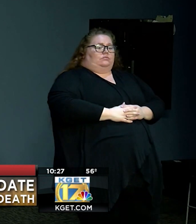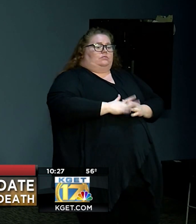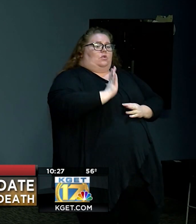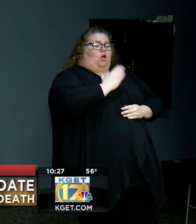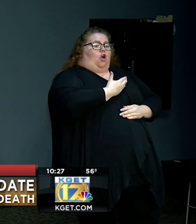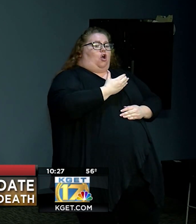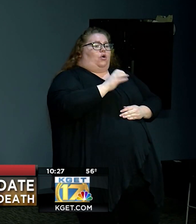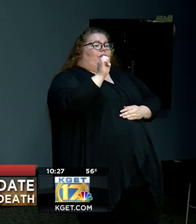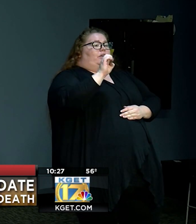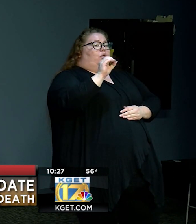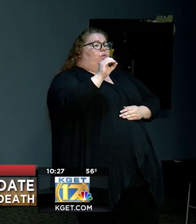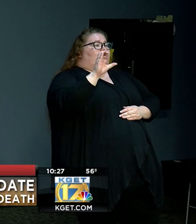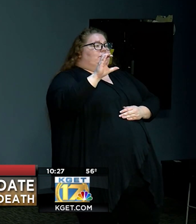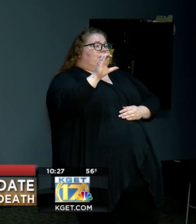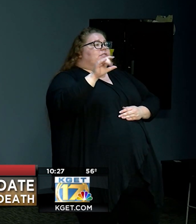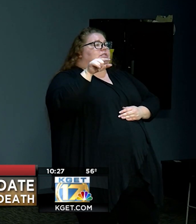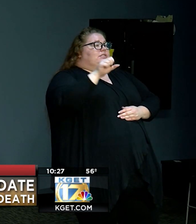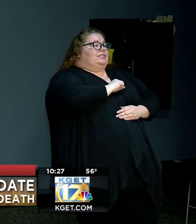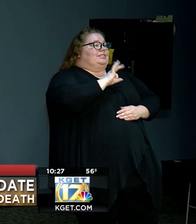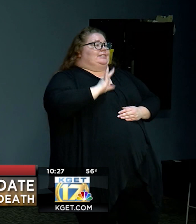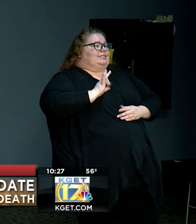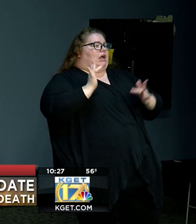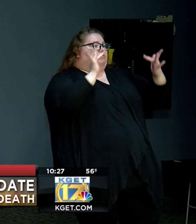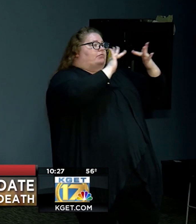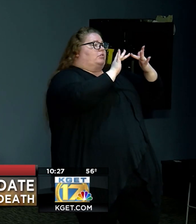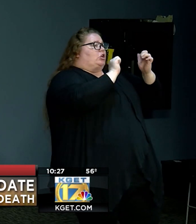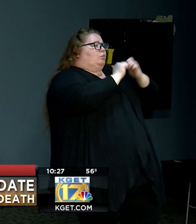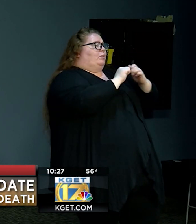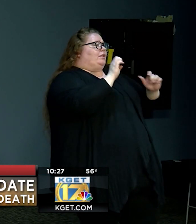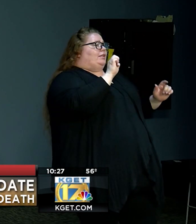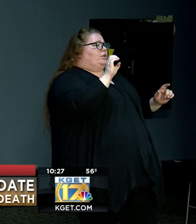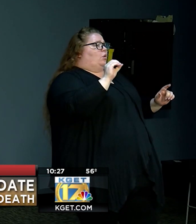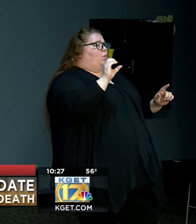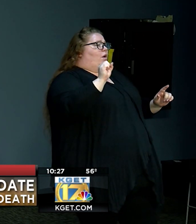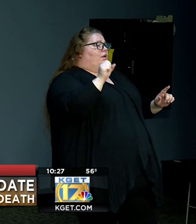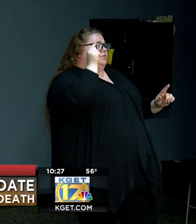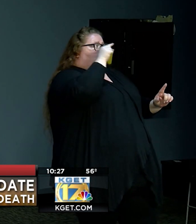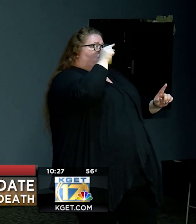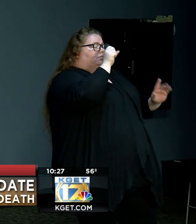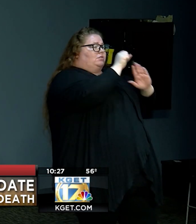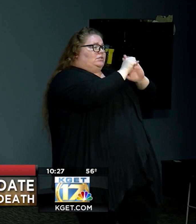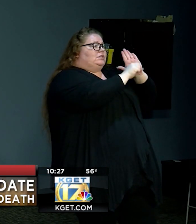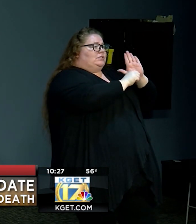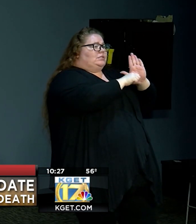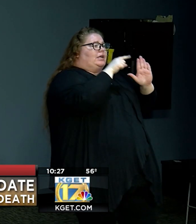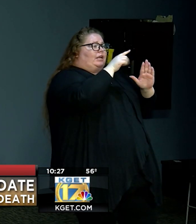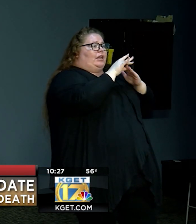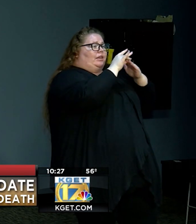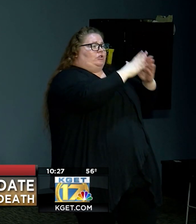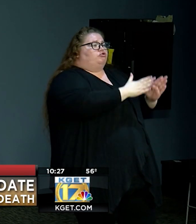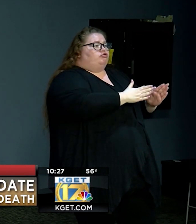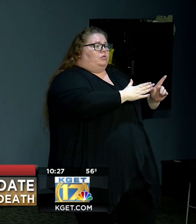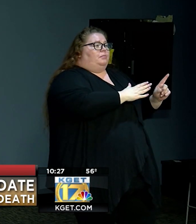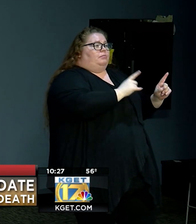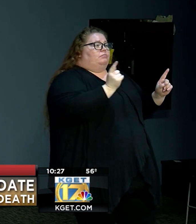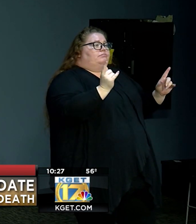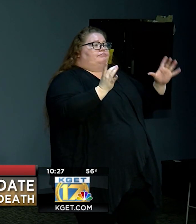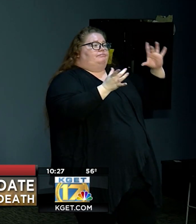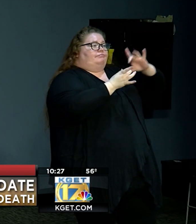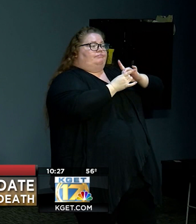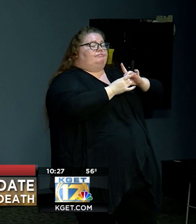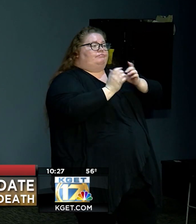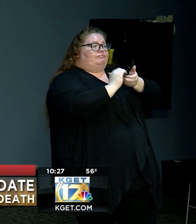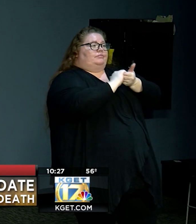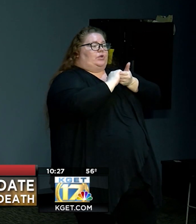staff remains in contact with state OES leadership on this emergency, and we're coordinated there as well.